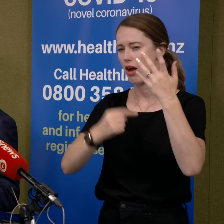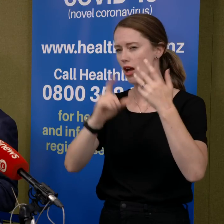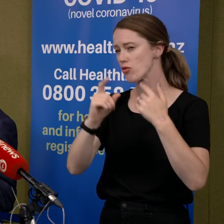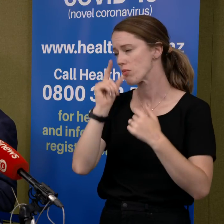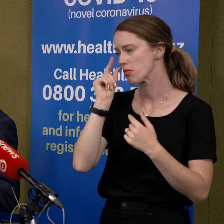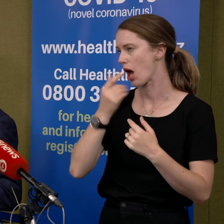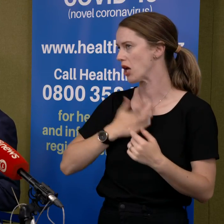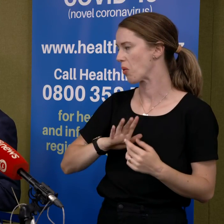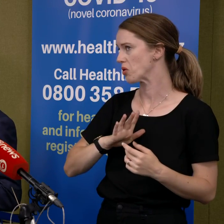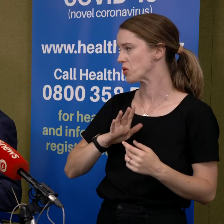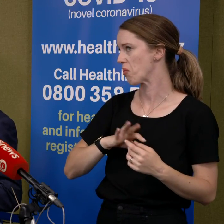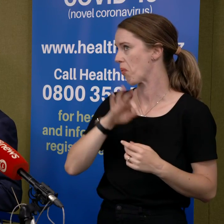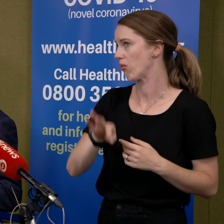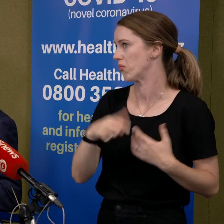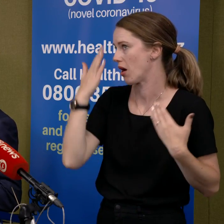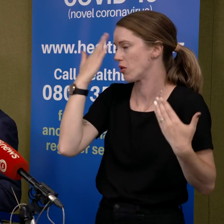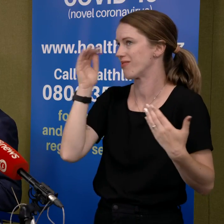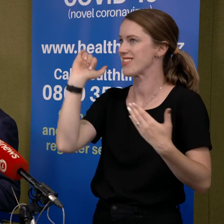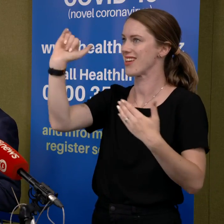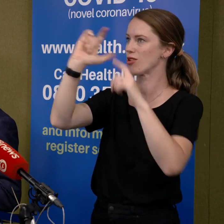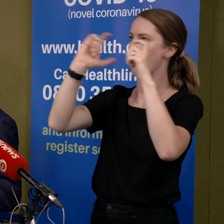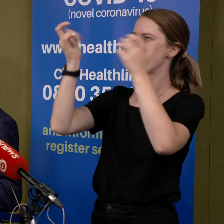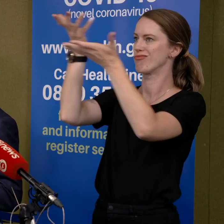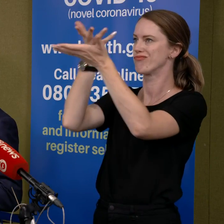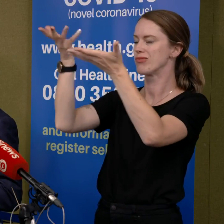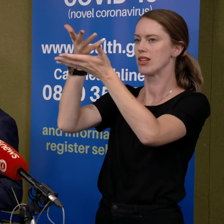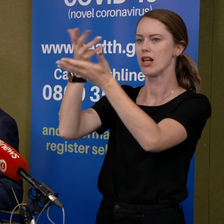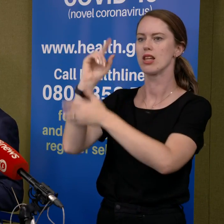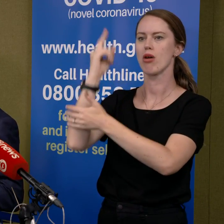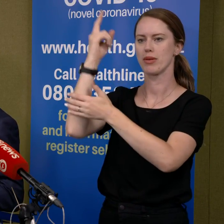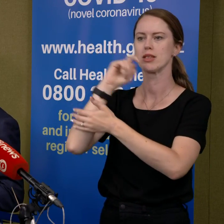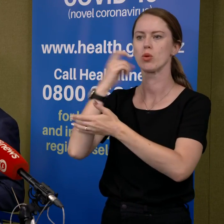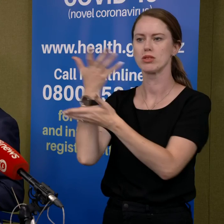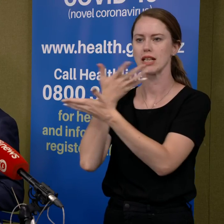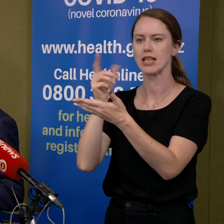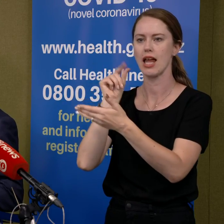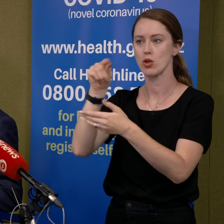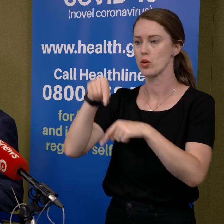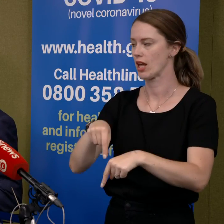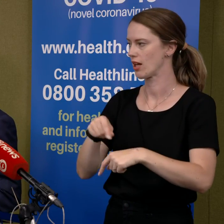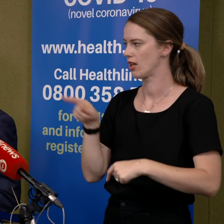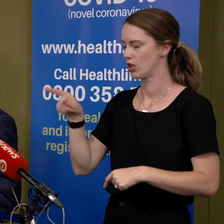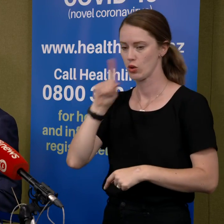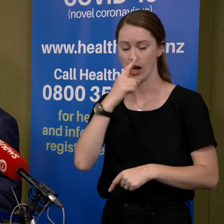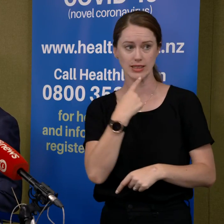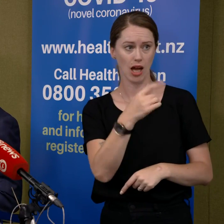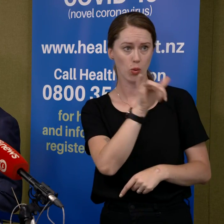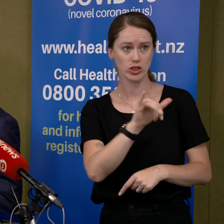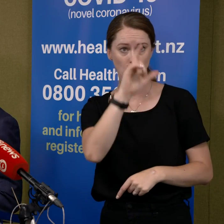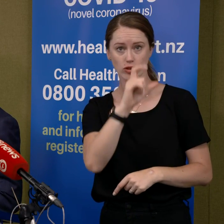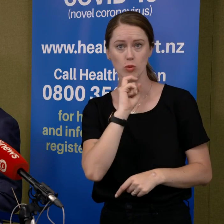So I don't want to preempt their discussion or decisions, and I'm sure the Prime Minister will talk to that later today. So you won't say which countries are